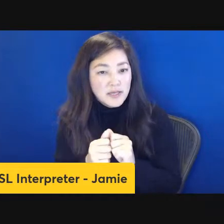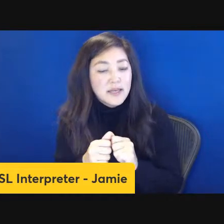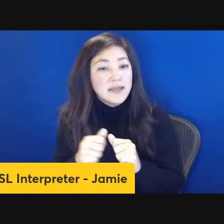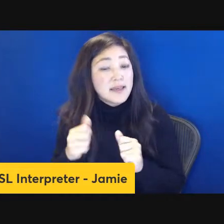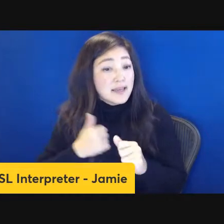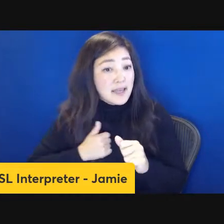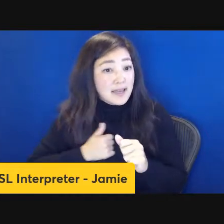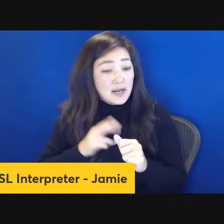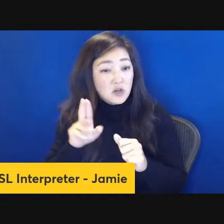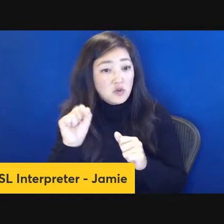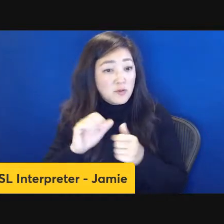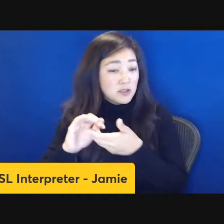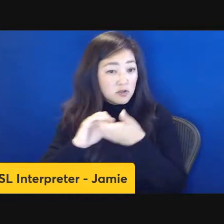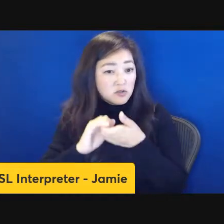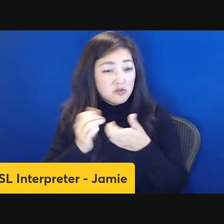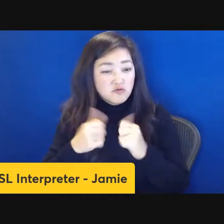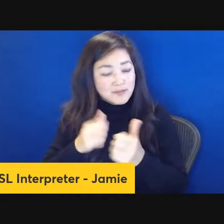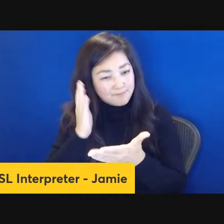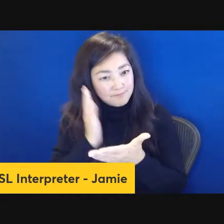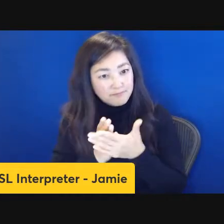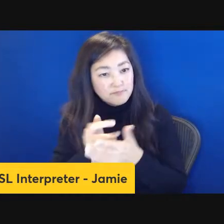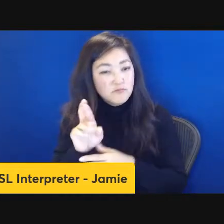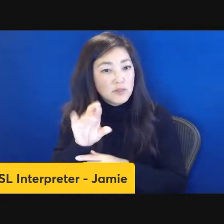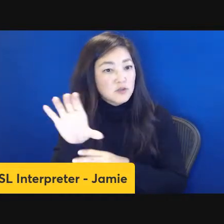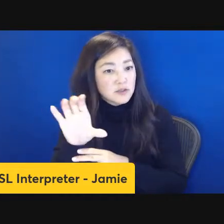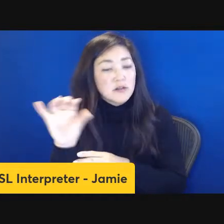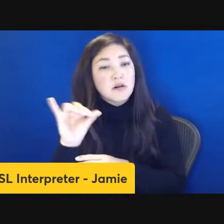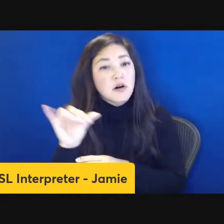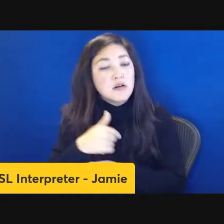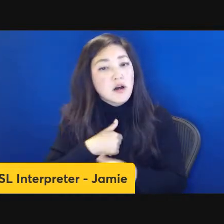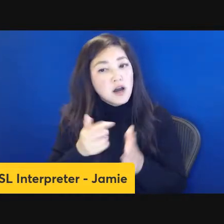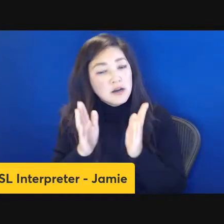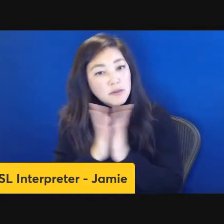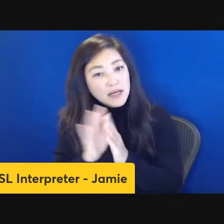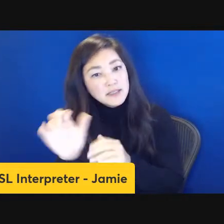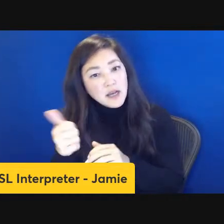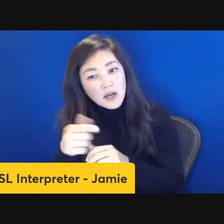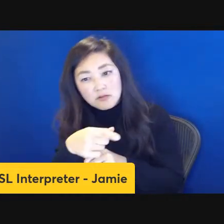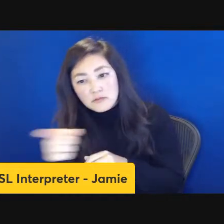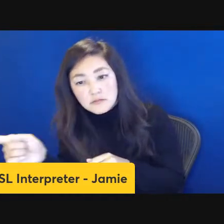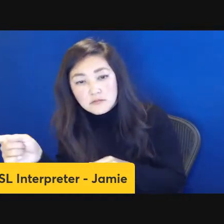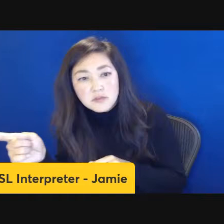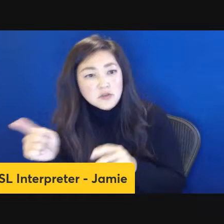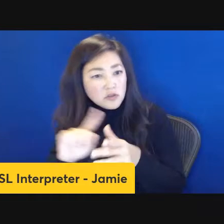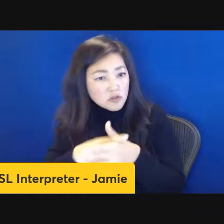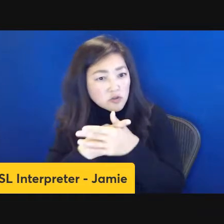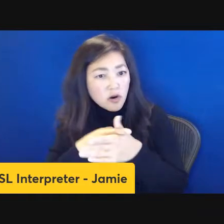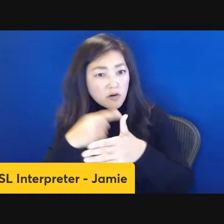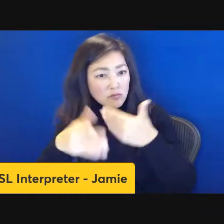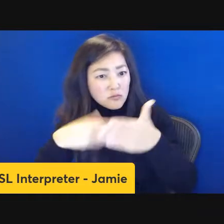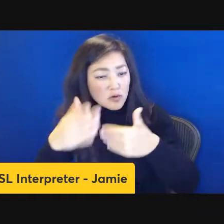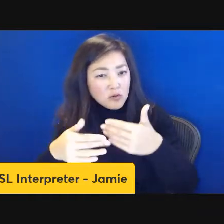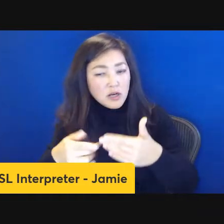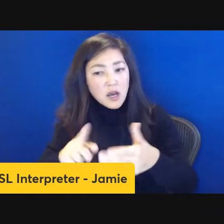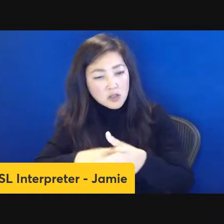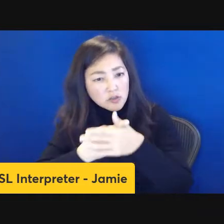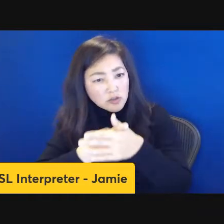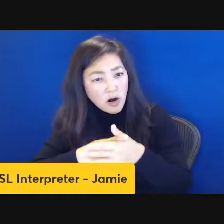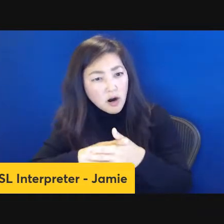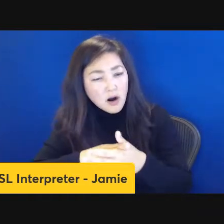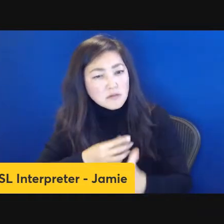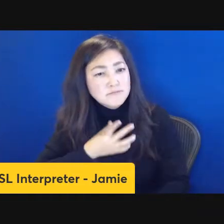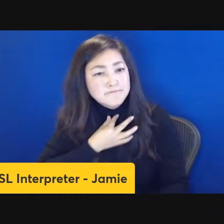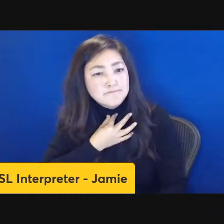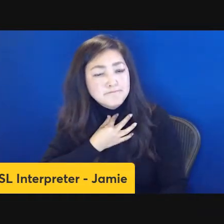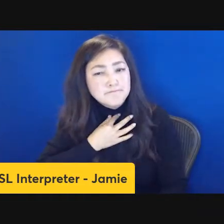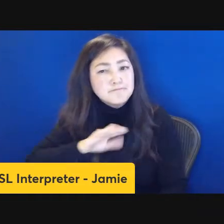to End Race Correction. And I'm also going through and asking my colleagues to start this process, to start questioning what we are